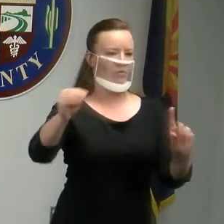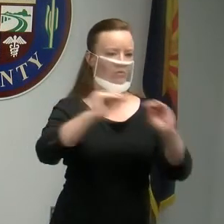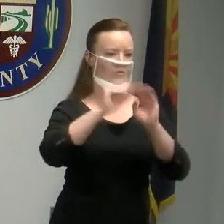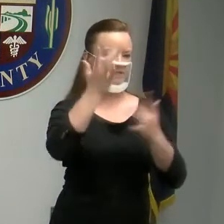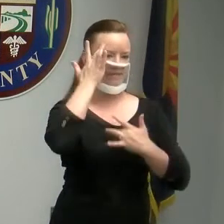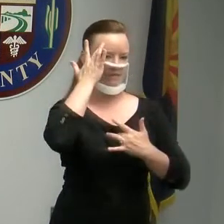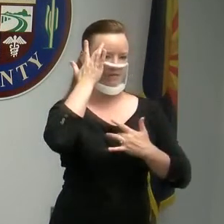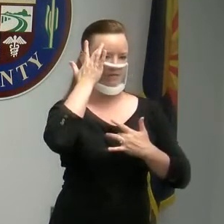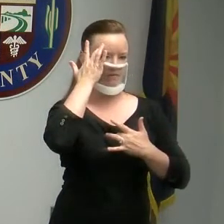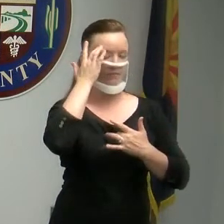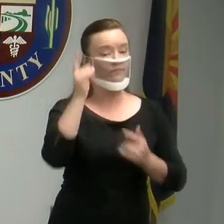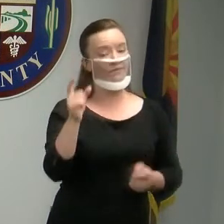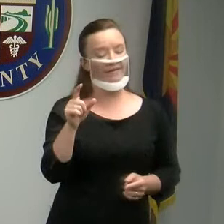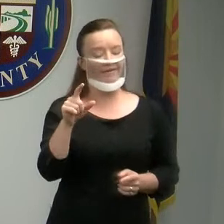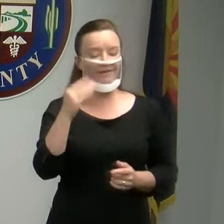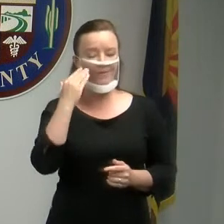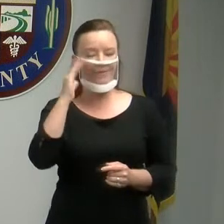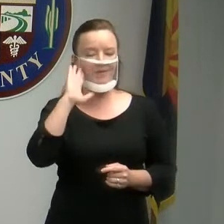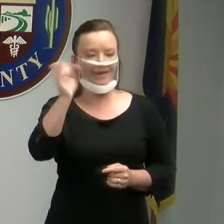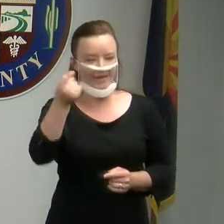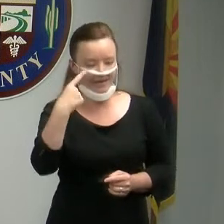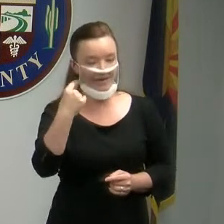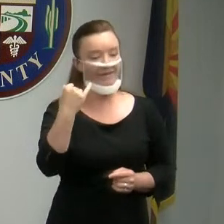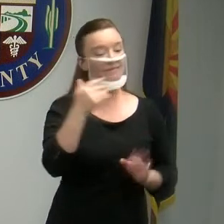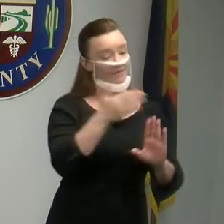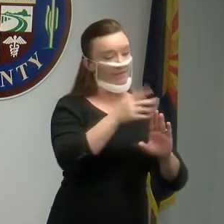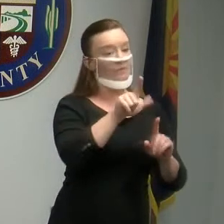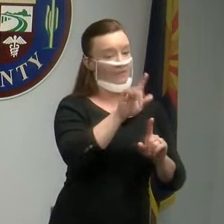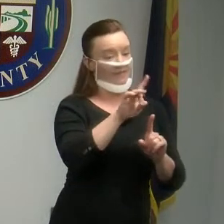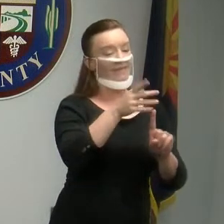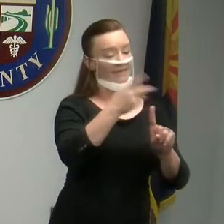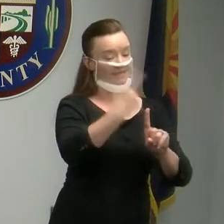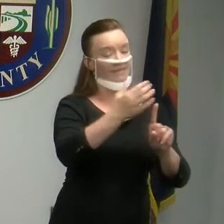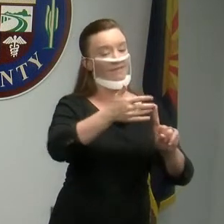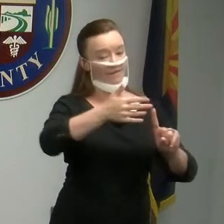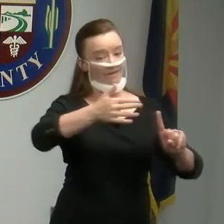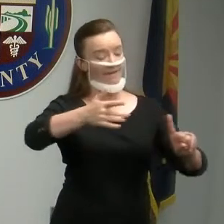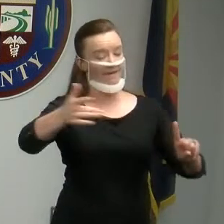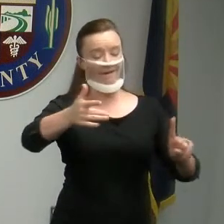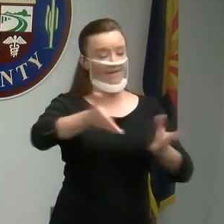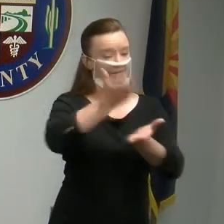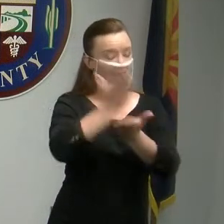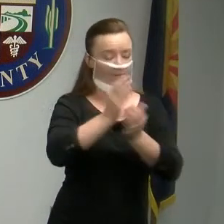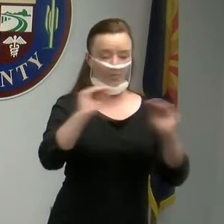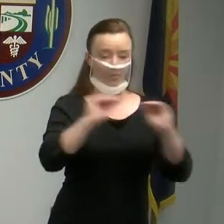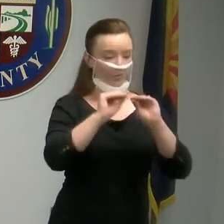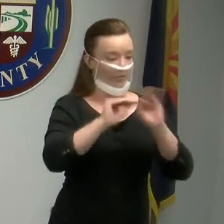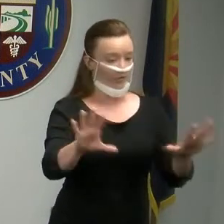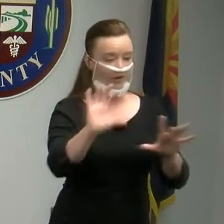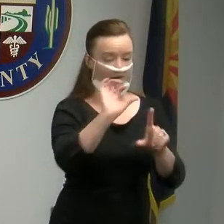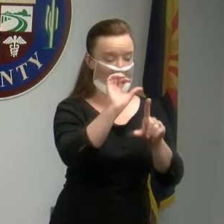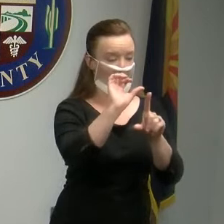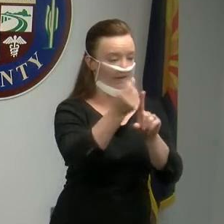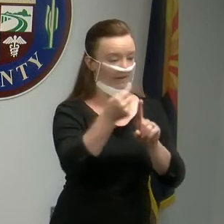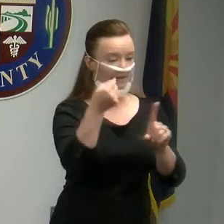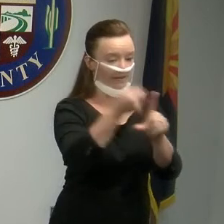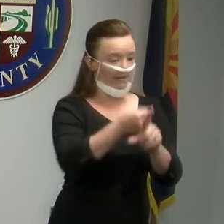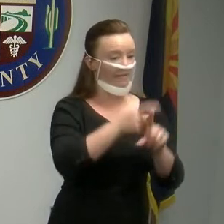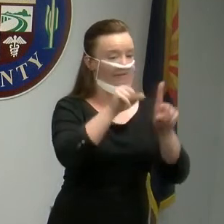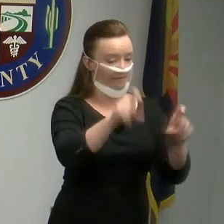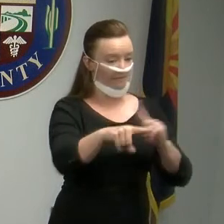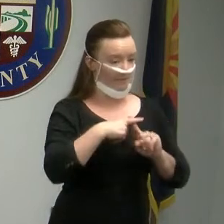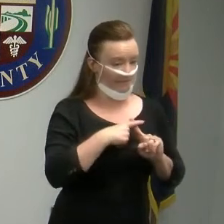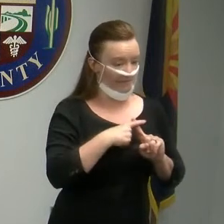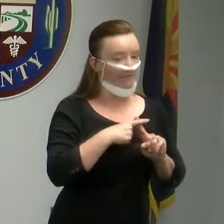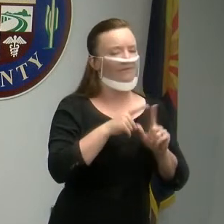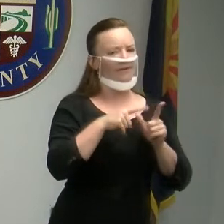days, not had a single case, and then they took off the isolation precautions and then they had another case? That has occurred in a